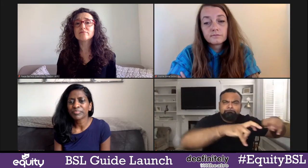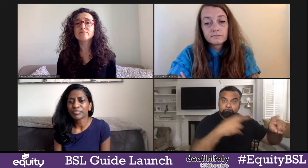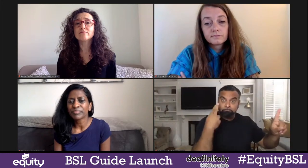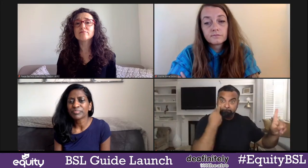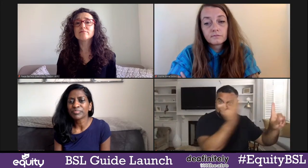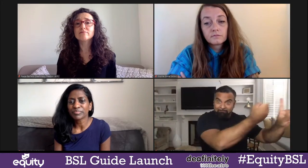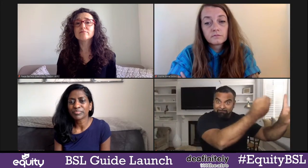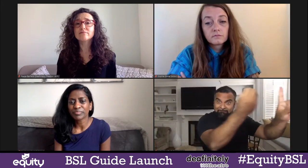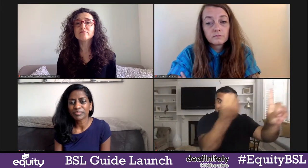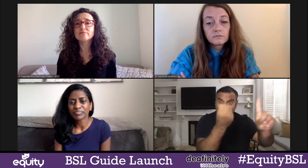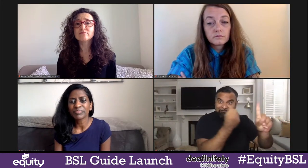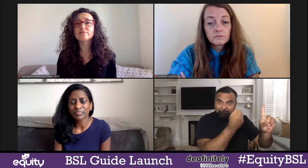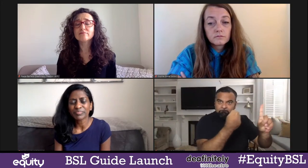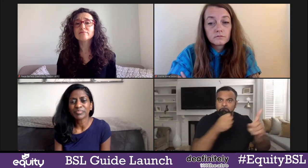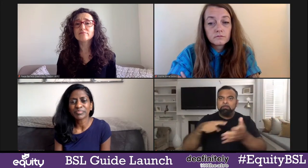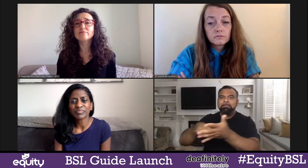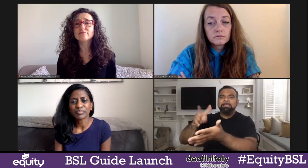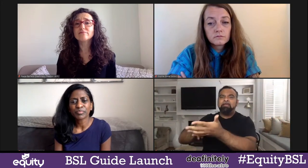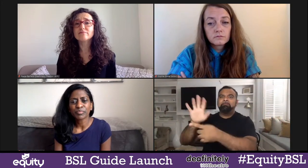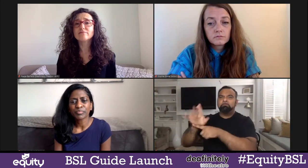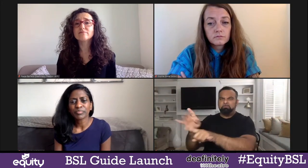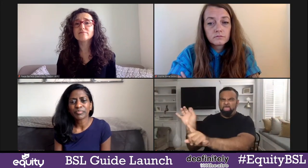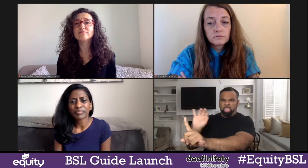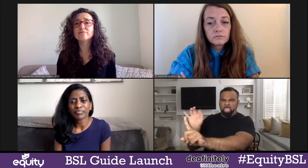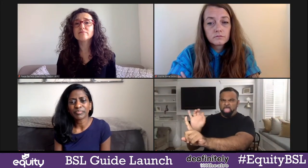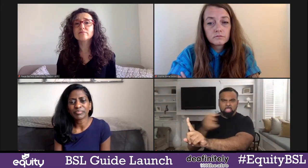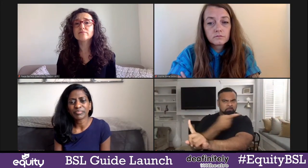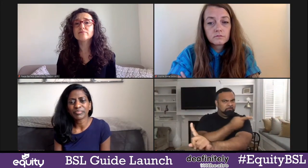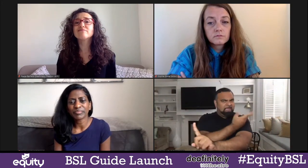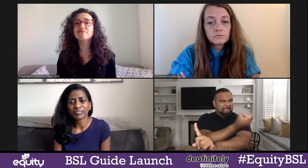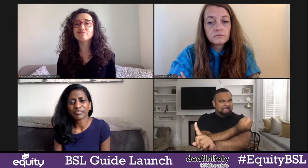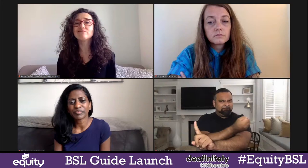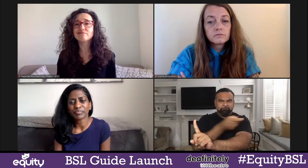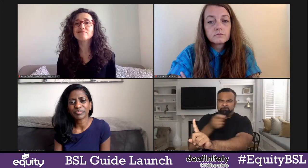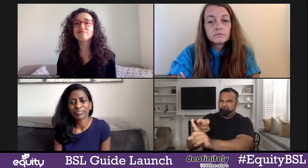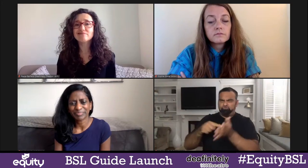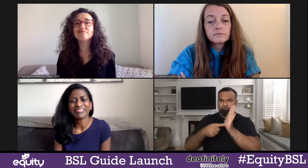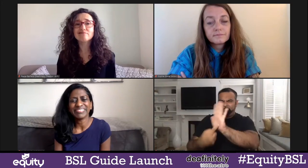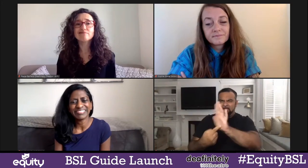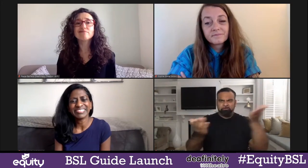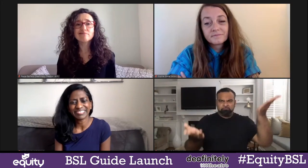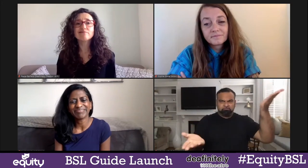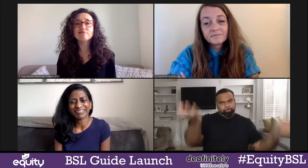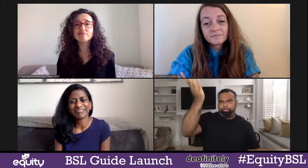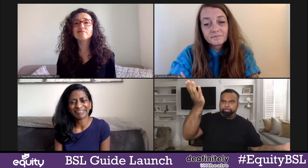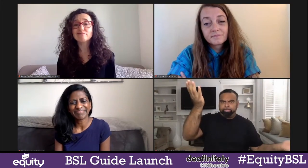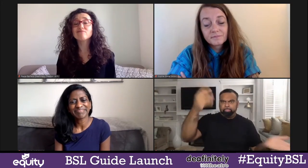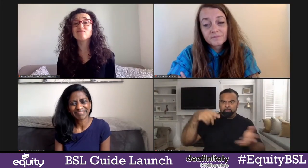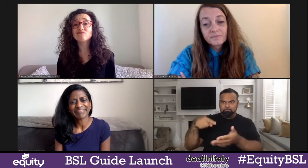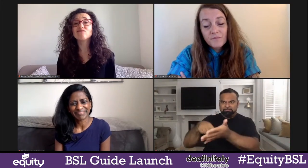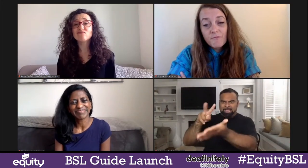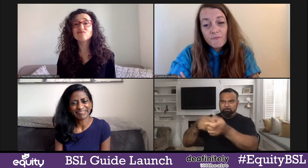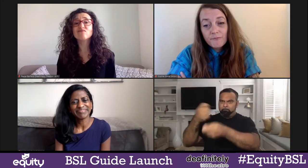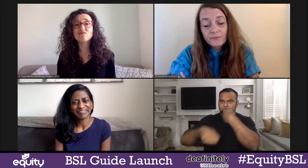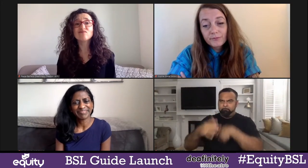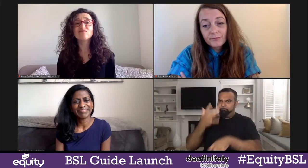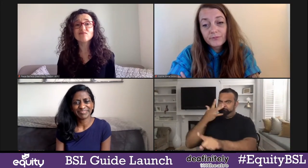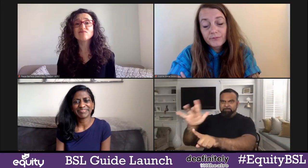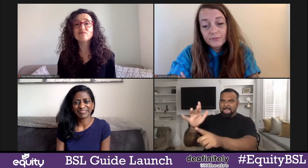computer forensics, etc. There are, whereas TV programmes don't represent that. And I think that's,